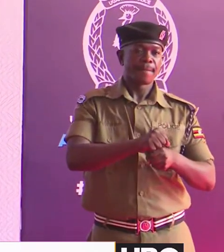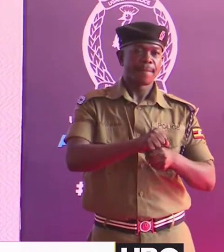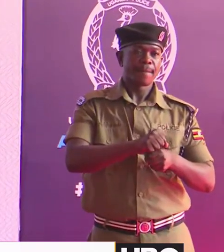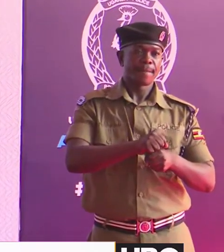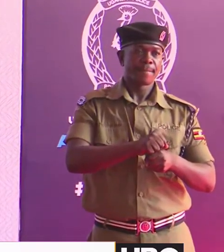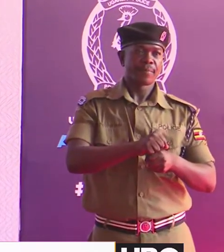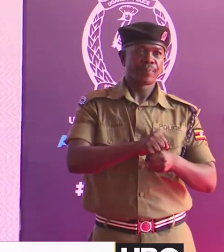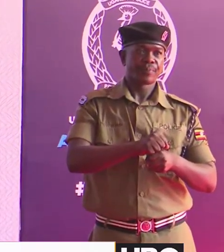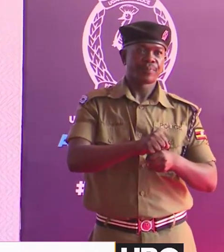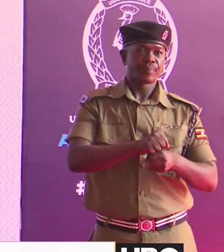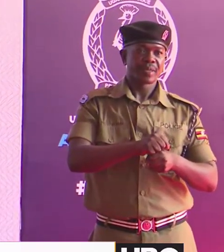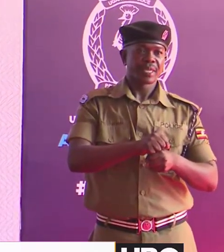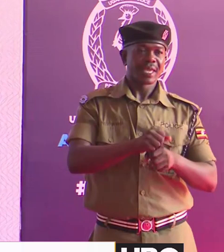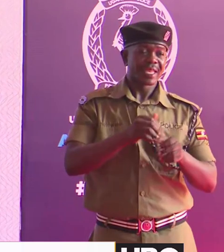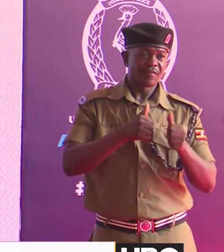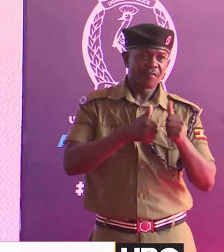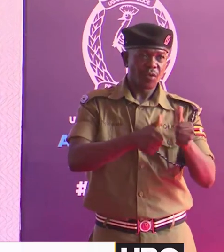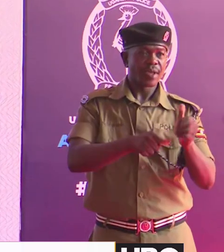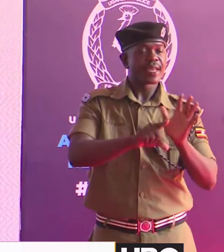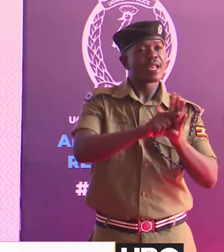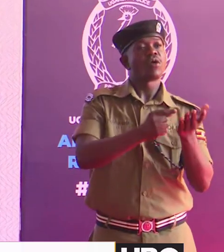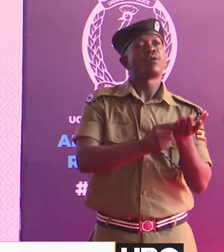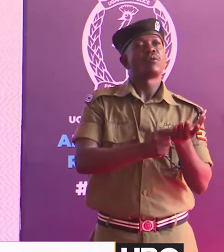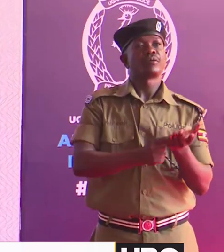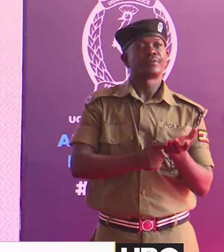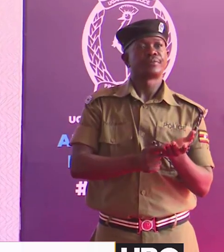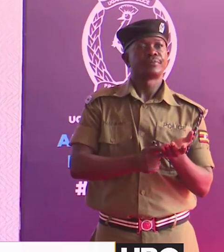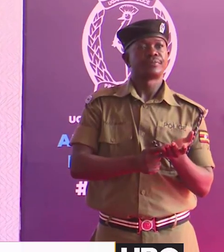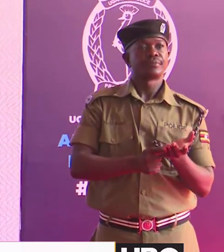the Constitution of the Republic of Uganda. In